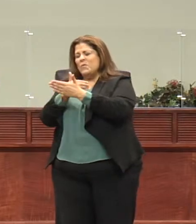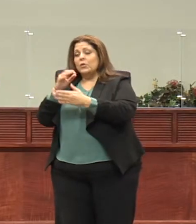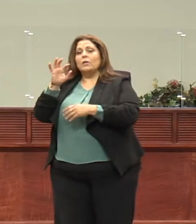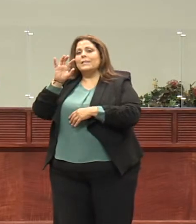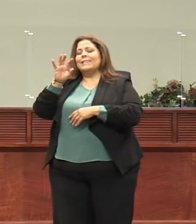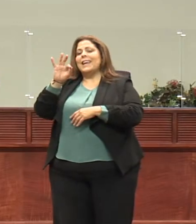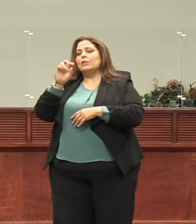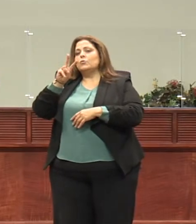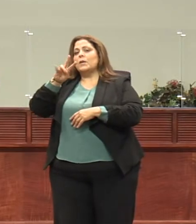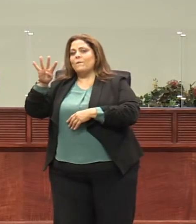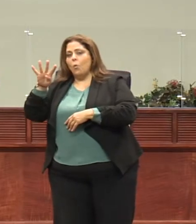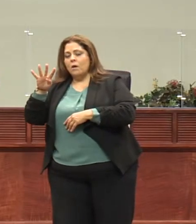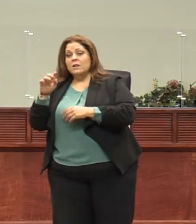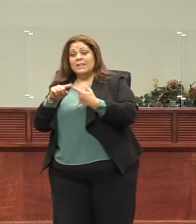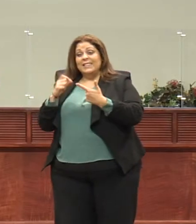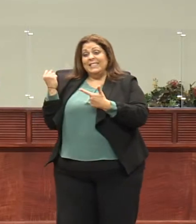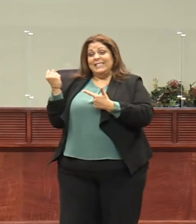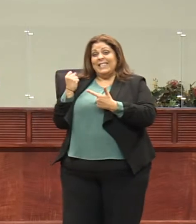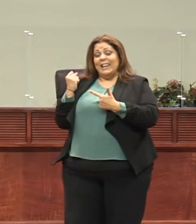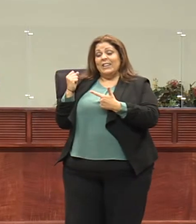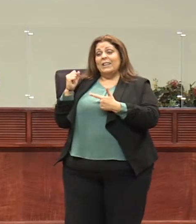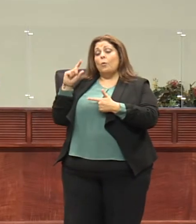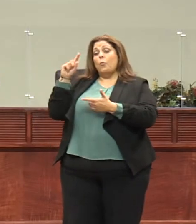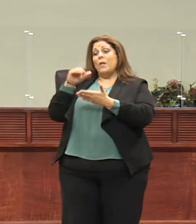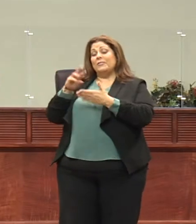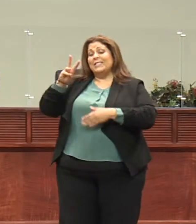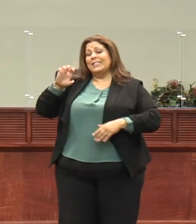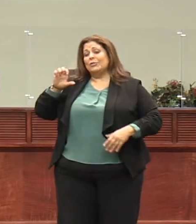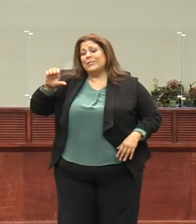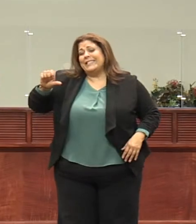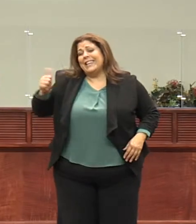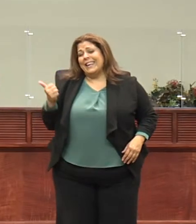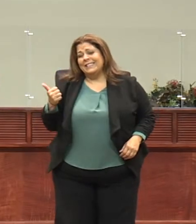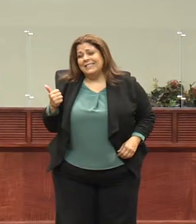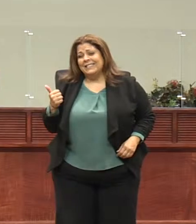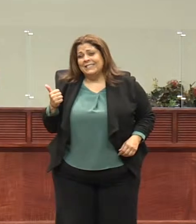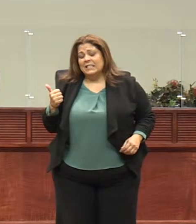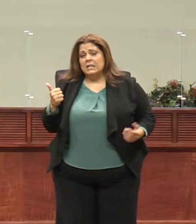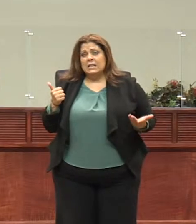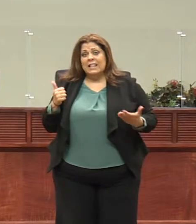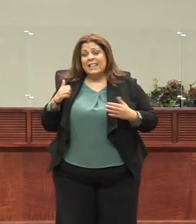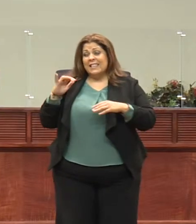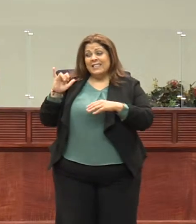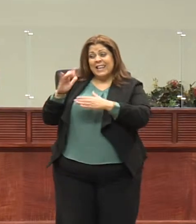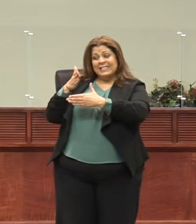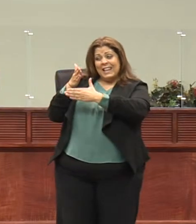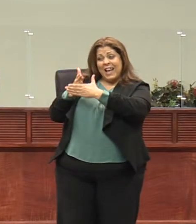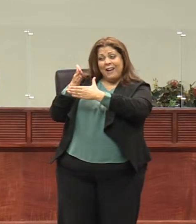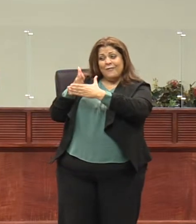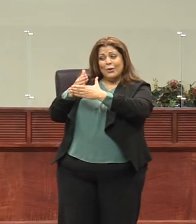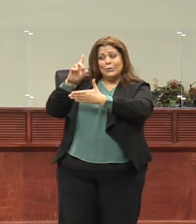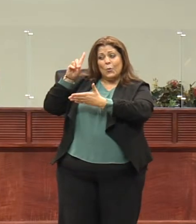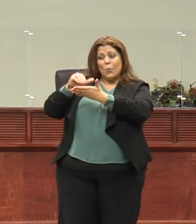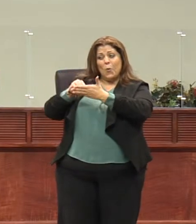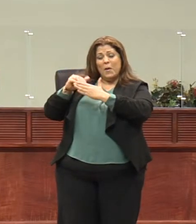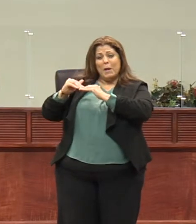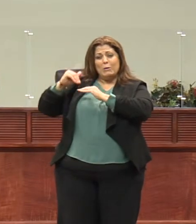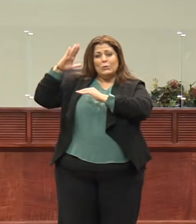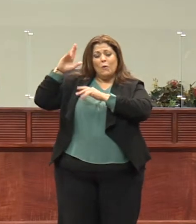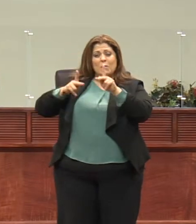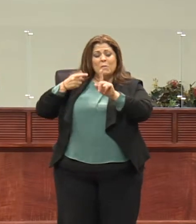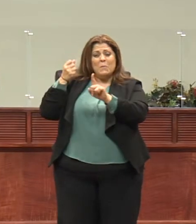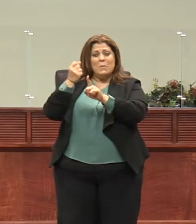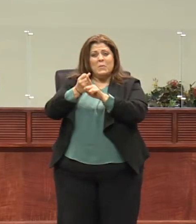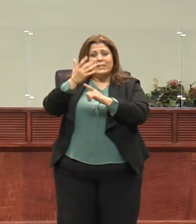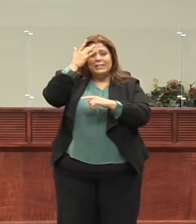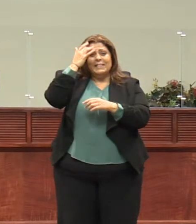Saturday, there were 1,610. That means we are still averaging 1,000 or better cases